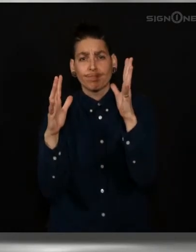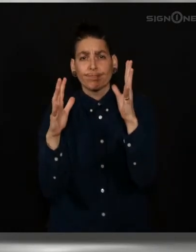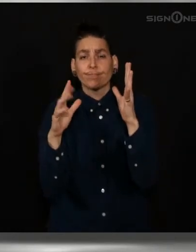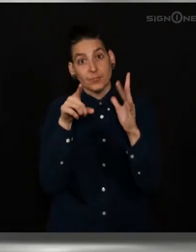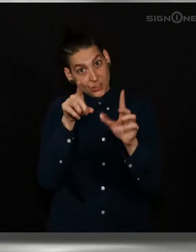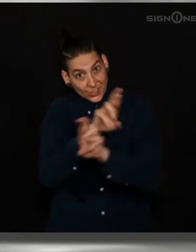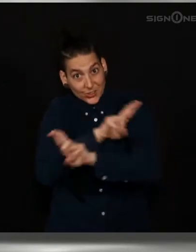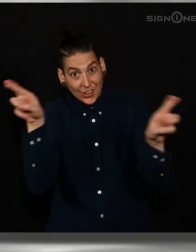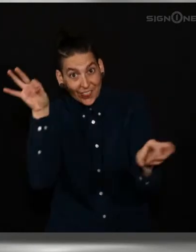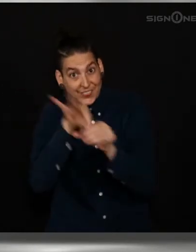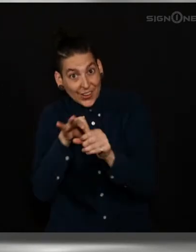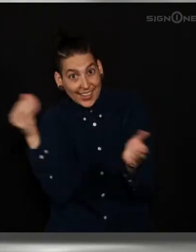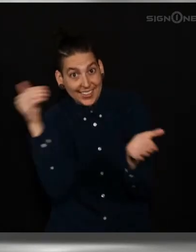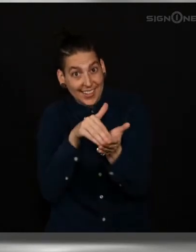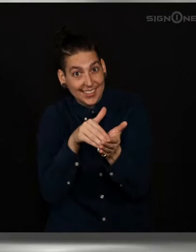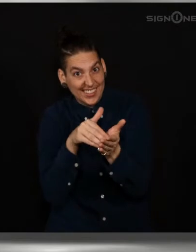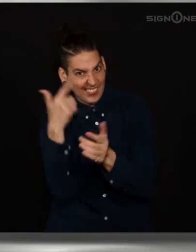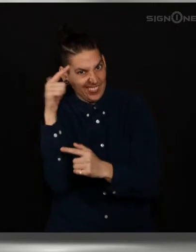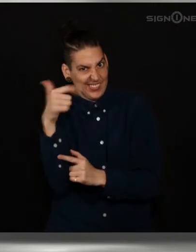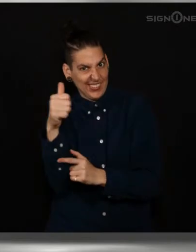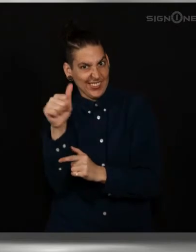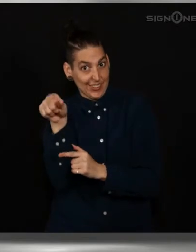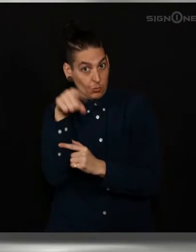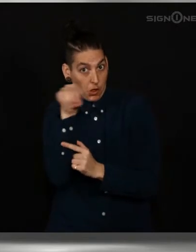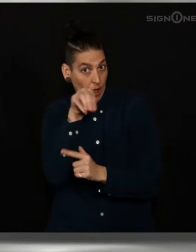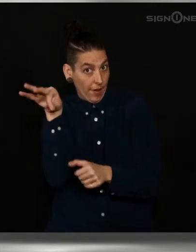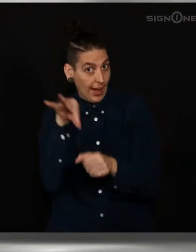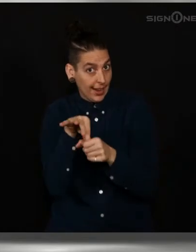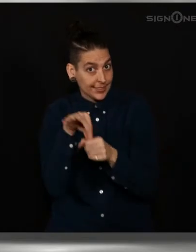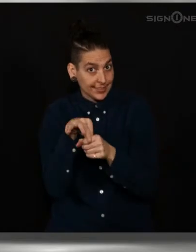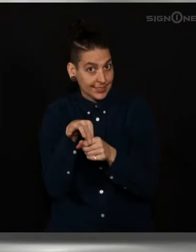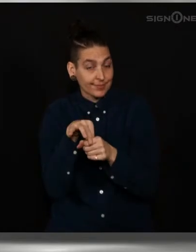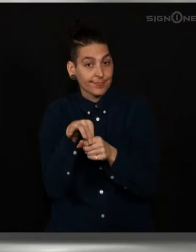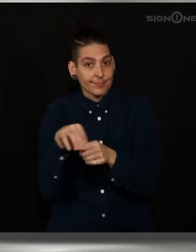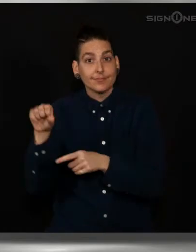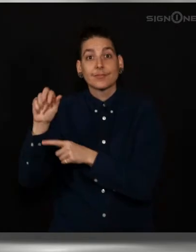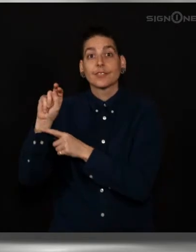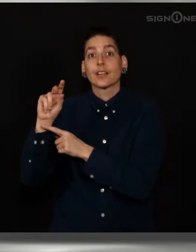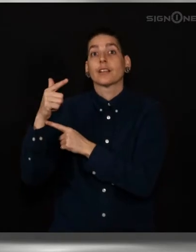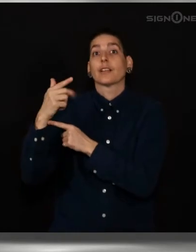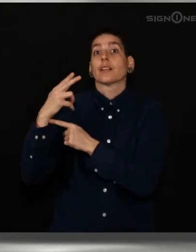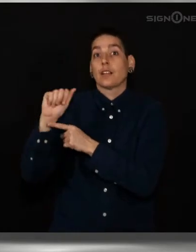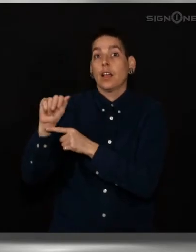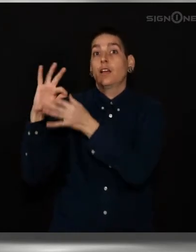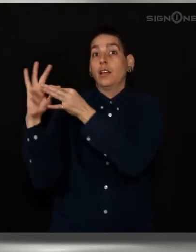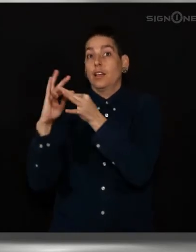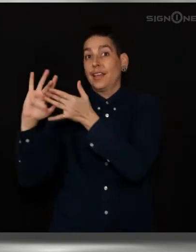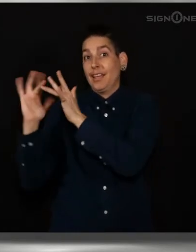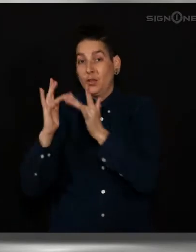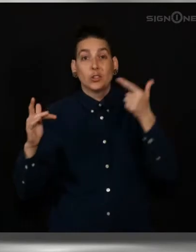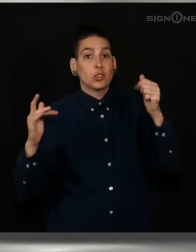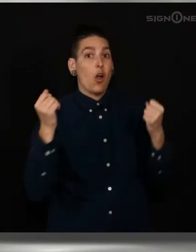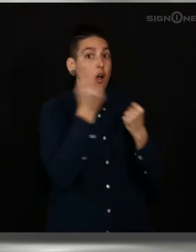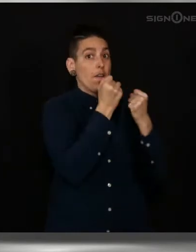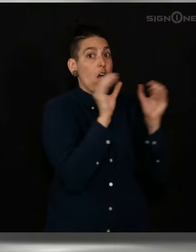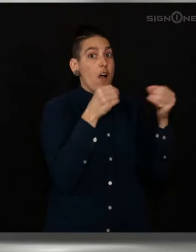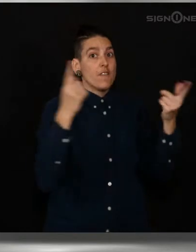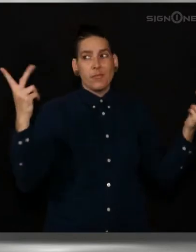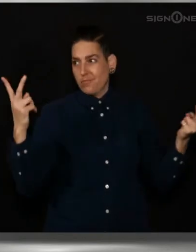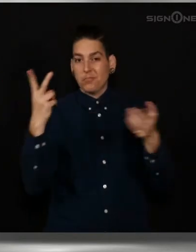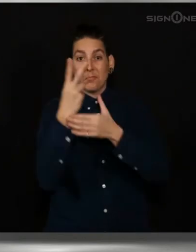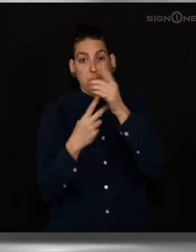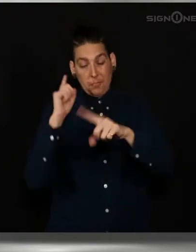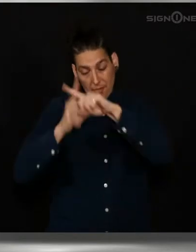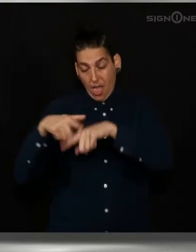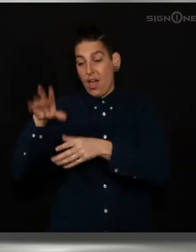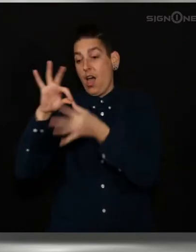election? Sangha Unity Network and the Georgia Advocacy Office work with Uniting for Change to create a video with information for advocates about